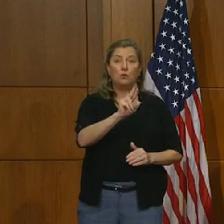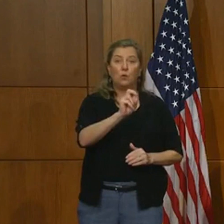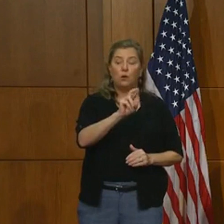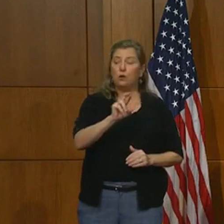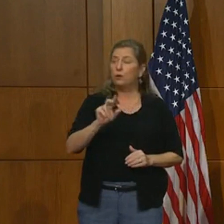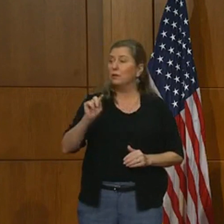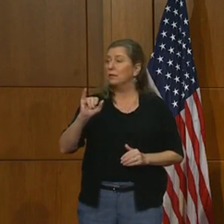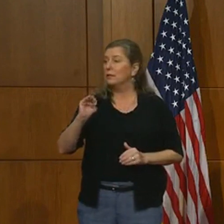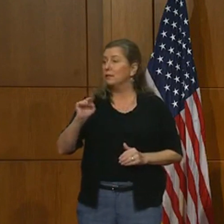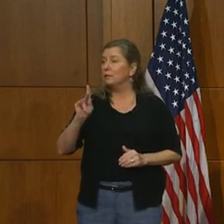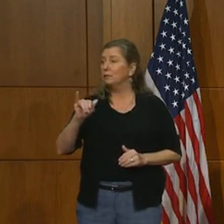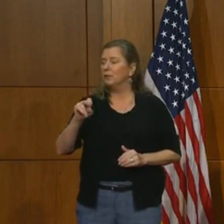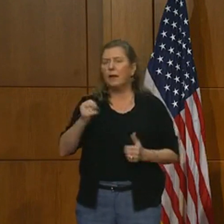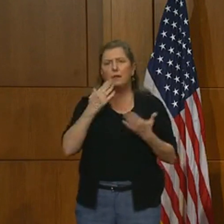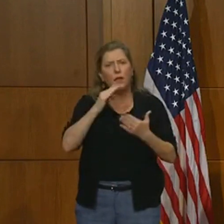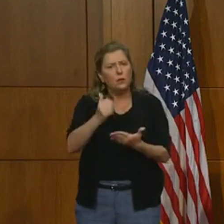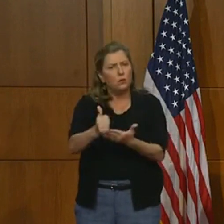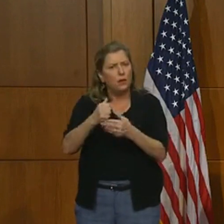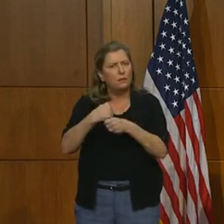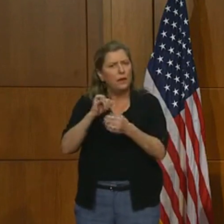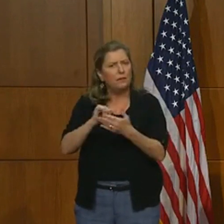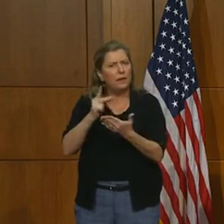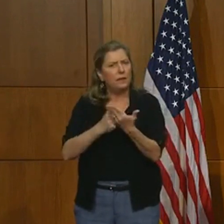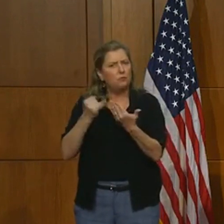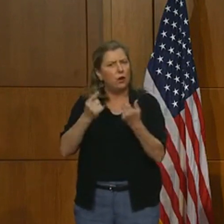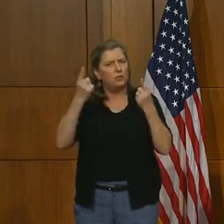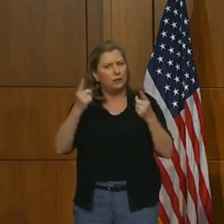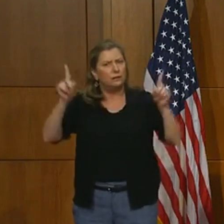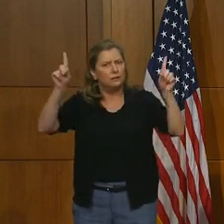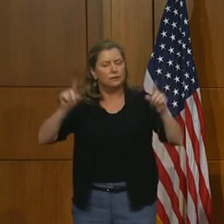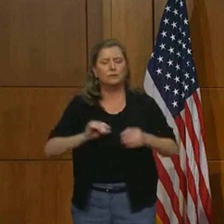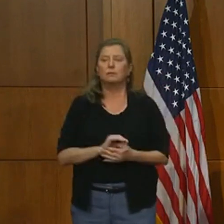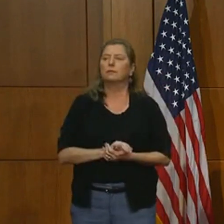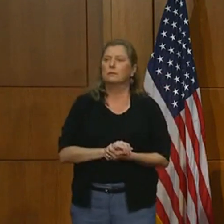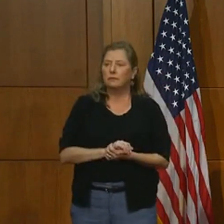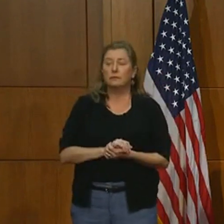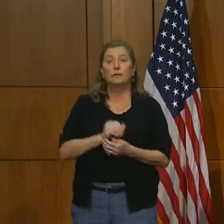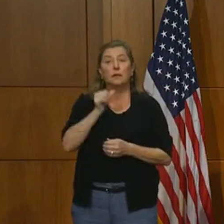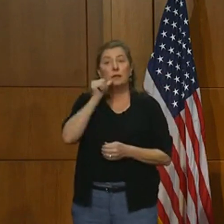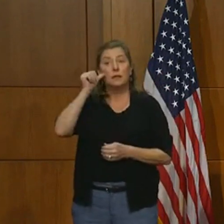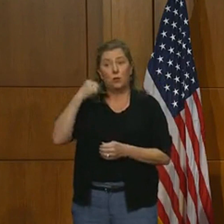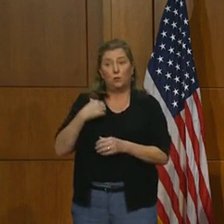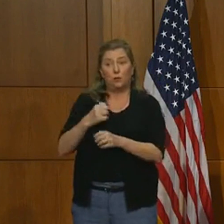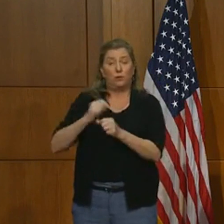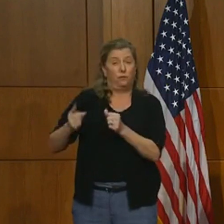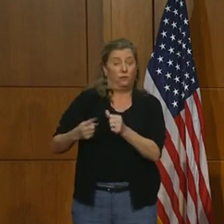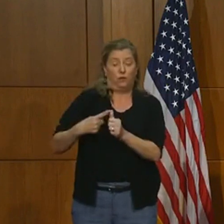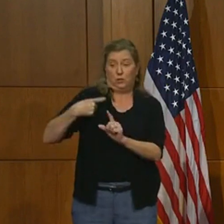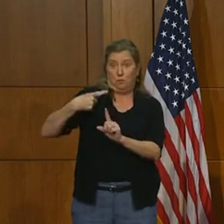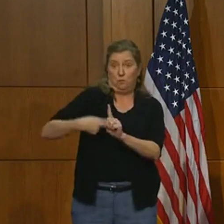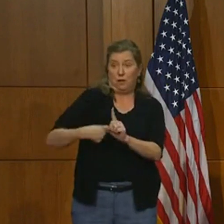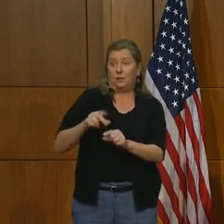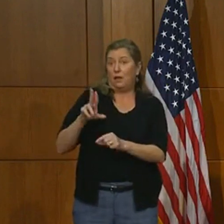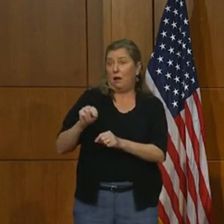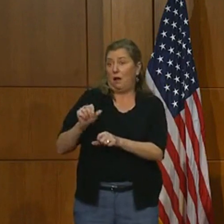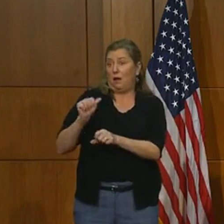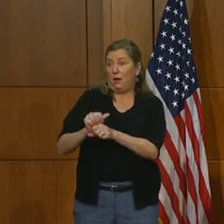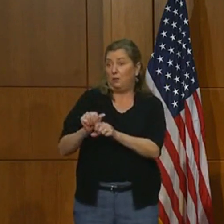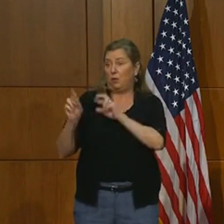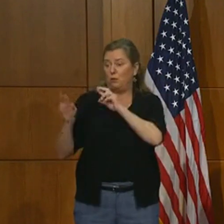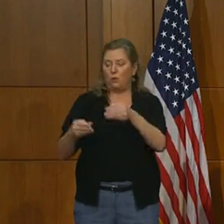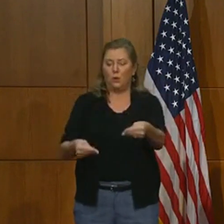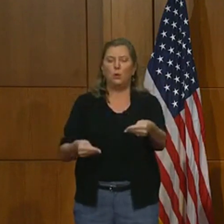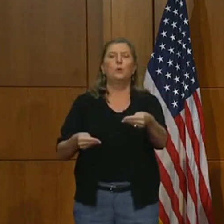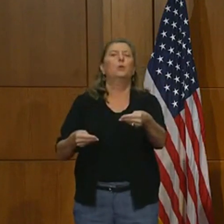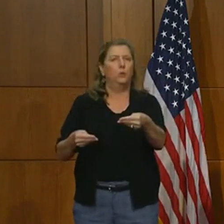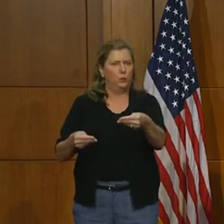pilot project happen. Yesterday, we received the first monthly unemployment report that really shows the impact